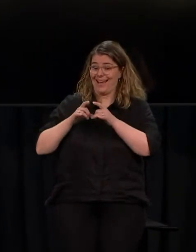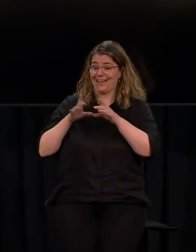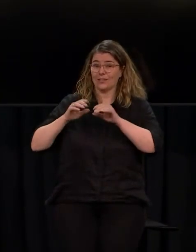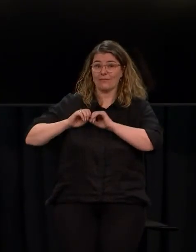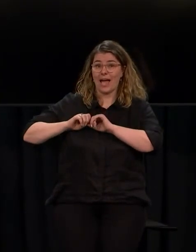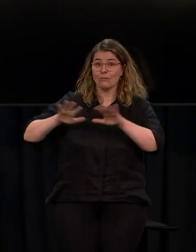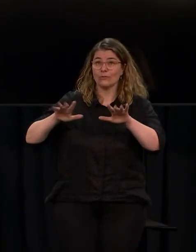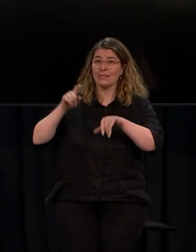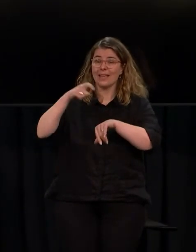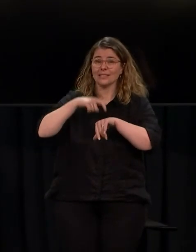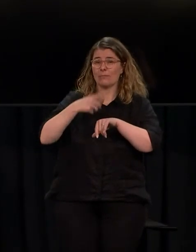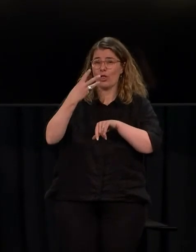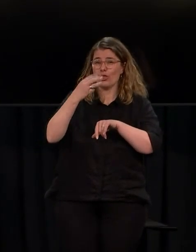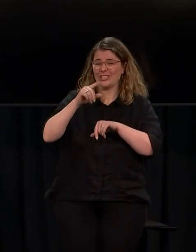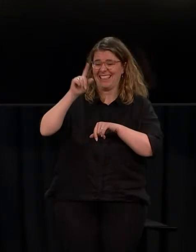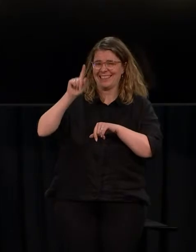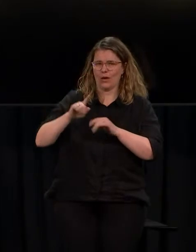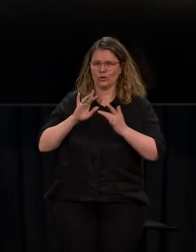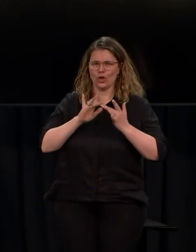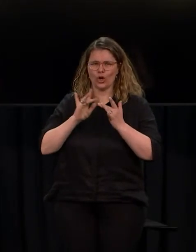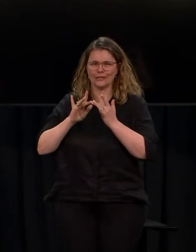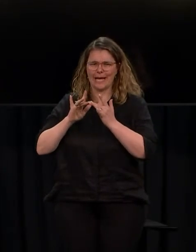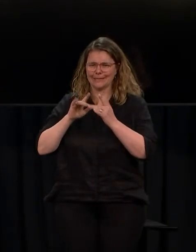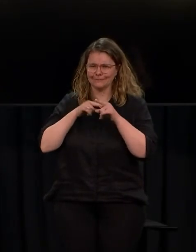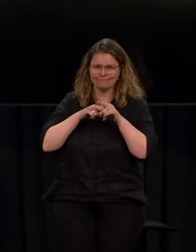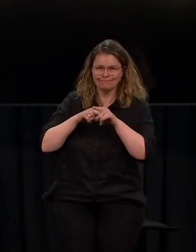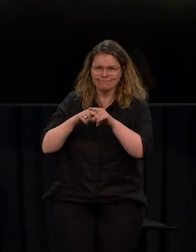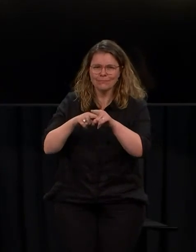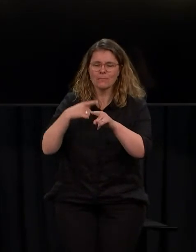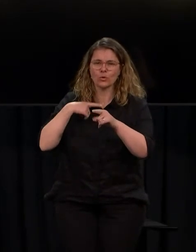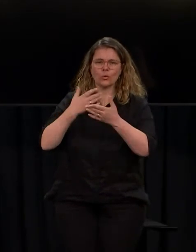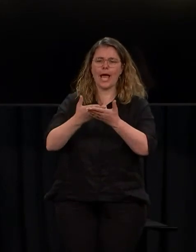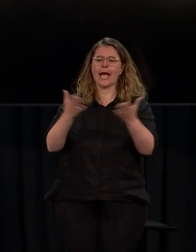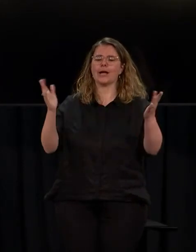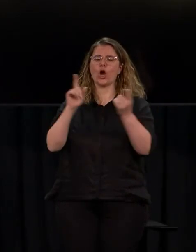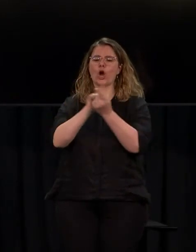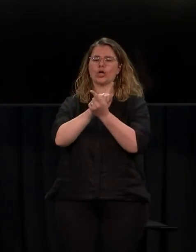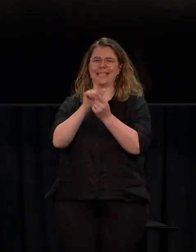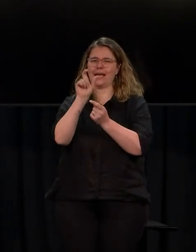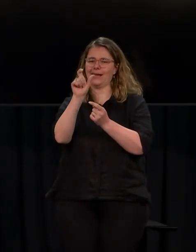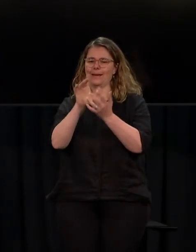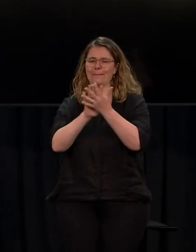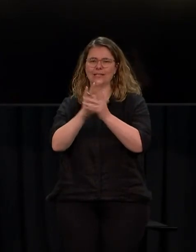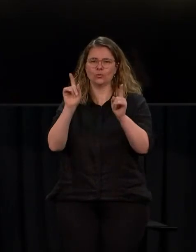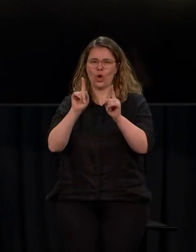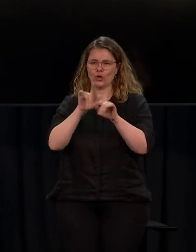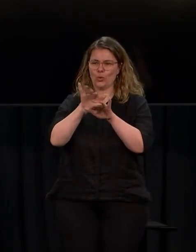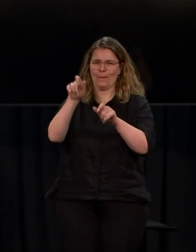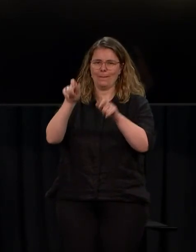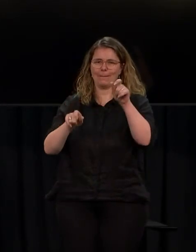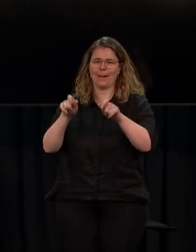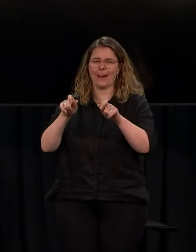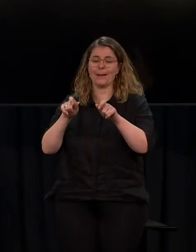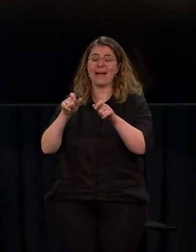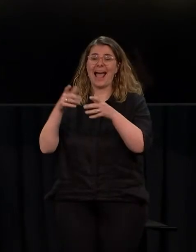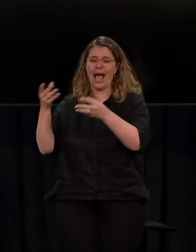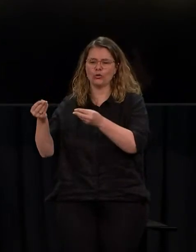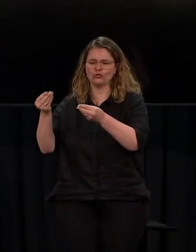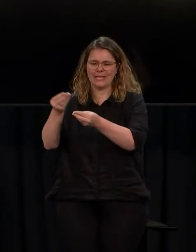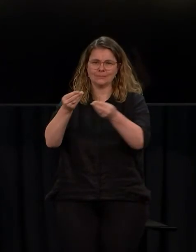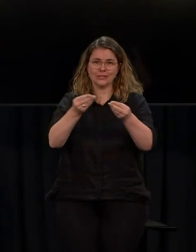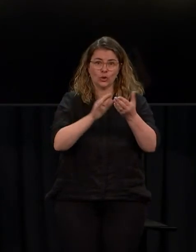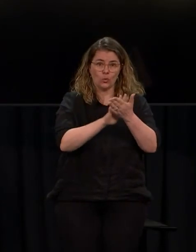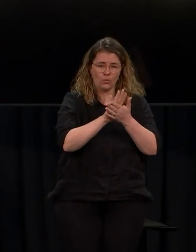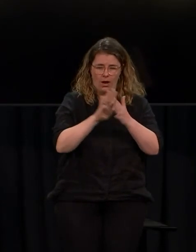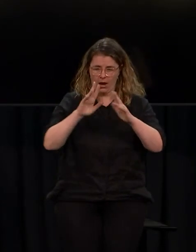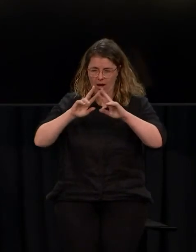some 30,000 contacts because we took a very liberal view of contacts. As we've learnt more about transmission and we've been able